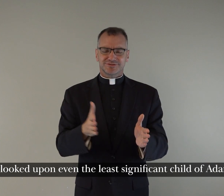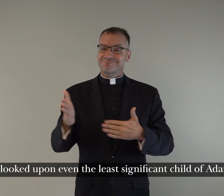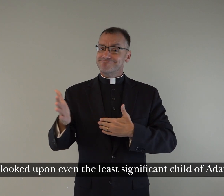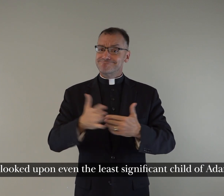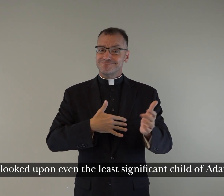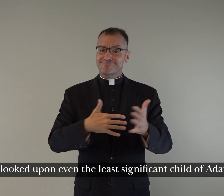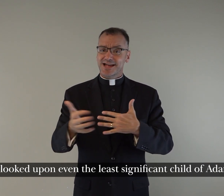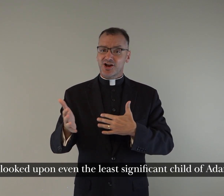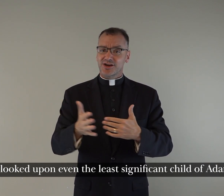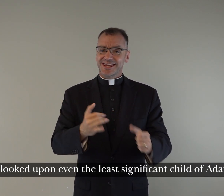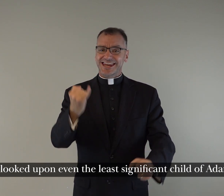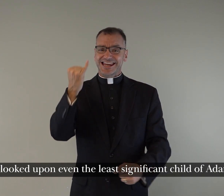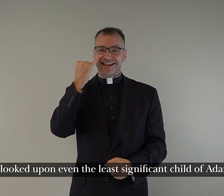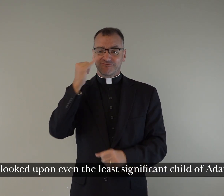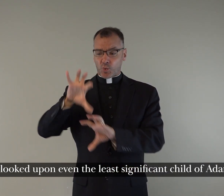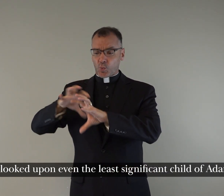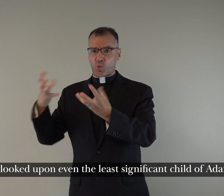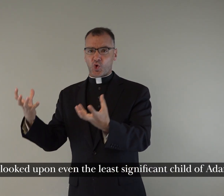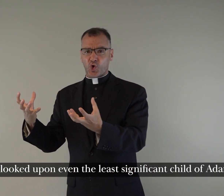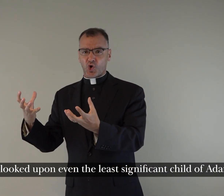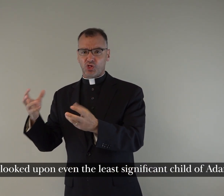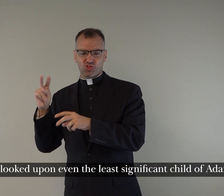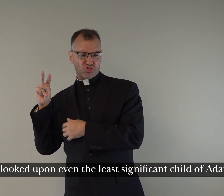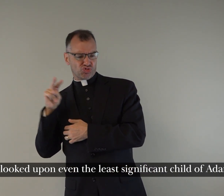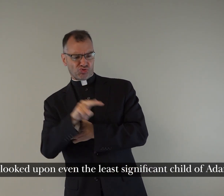God has looked upon even the least significant child of Adam,